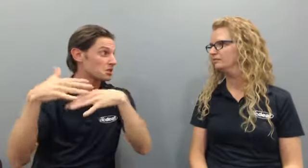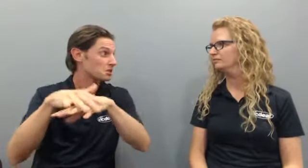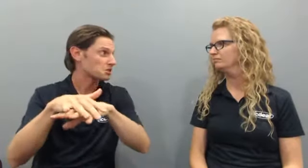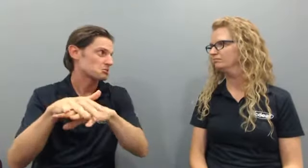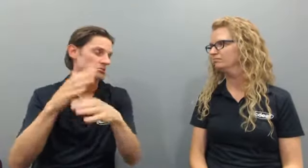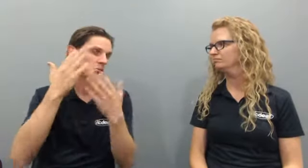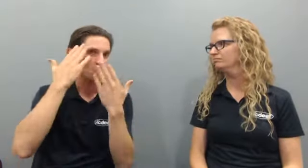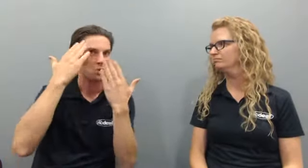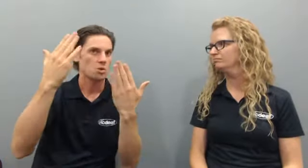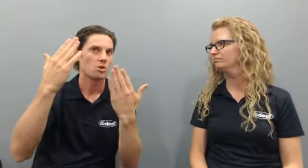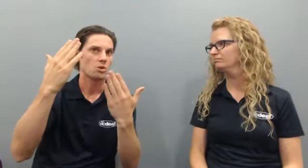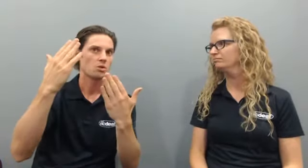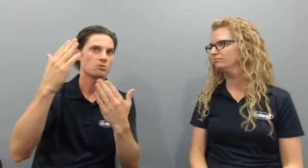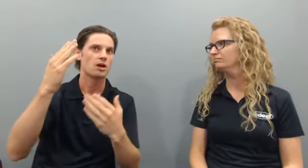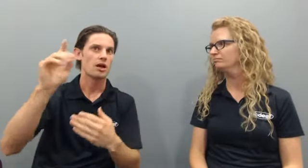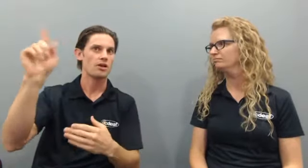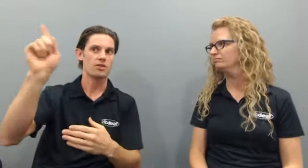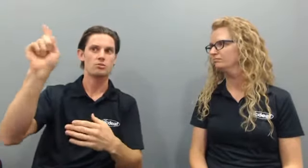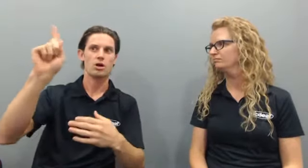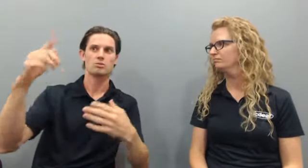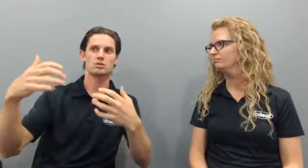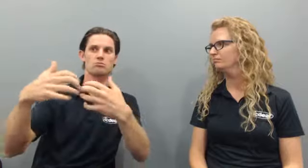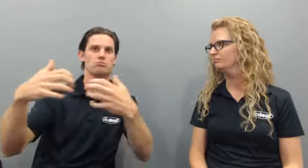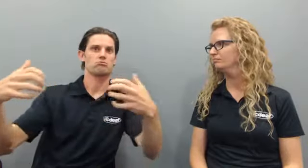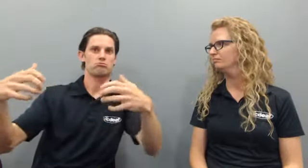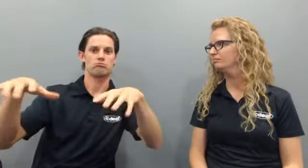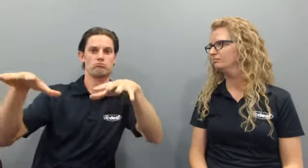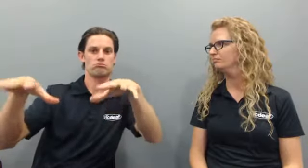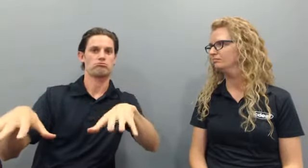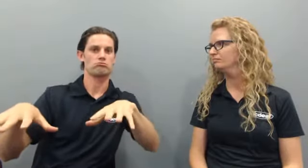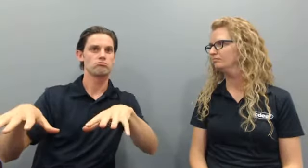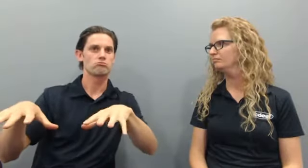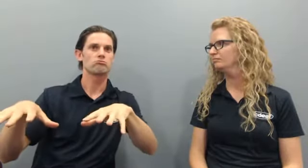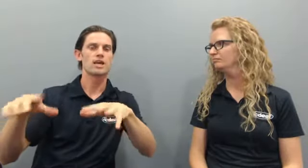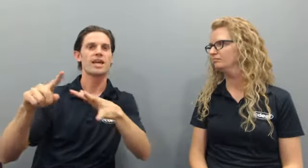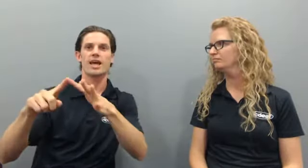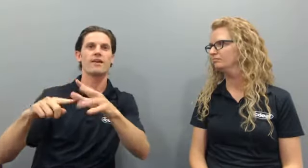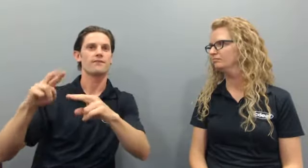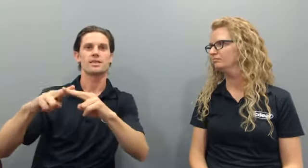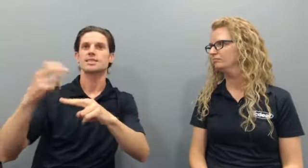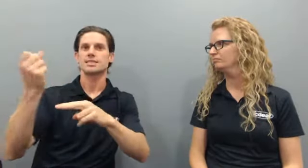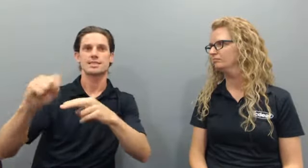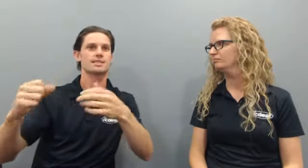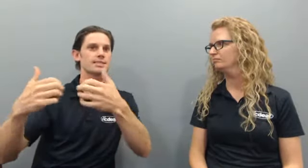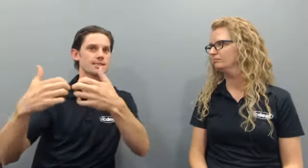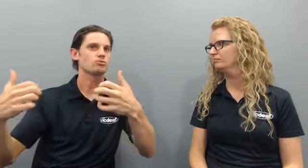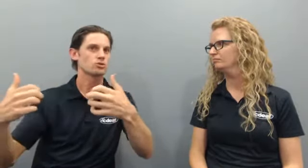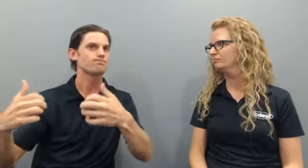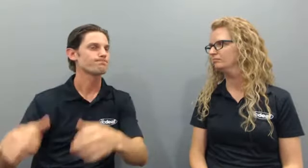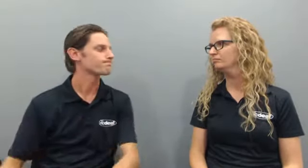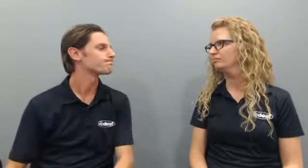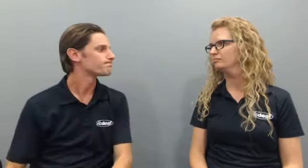But maybe one day the EAF may be absorbed by the NDIS, but at the moment it currently stands alone and they're separate.